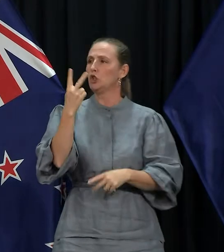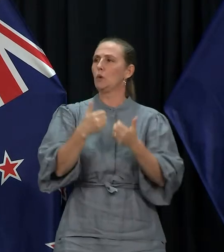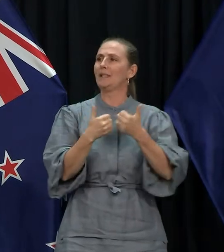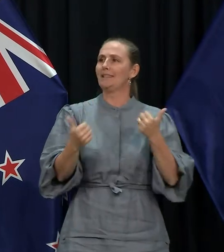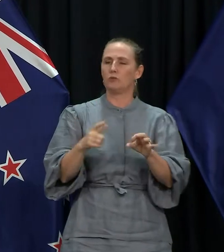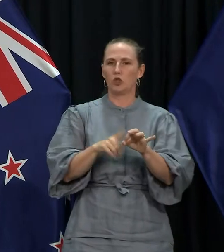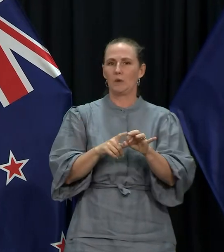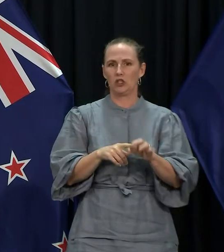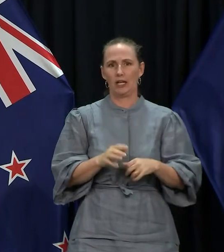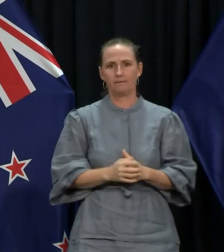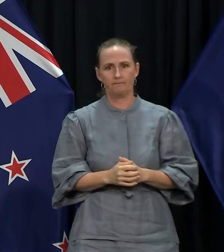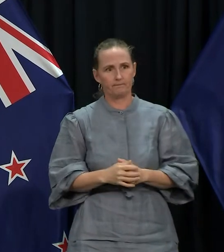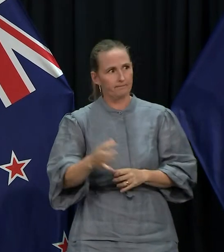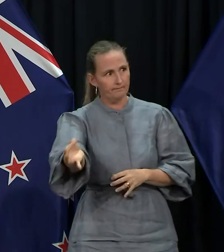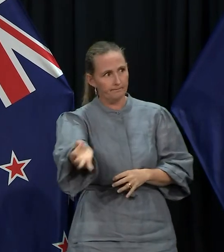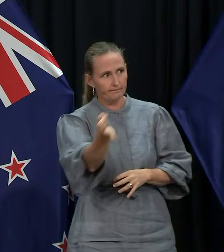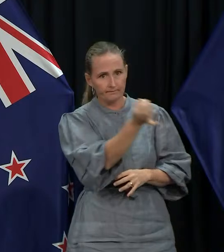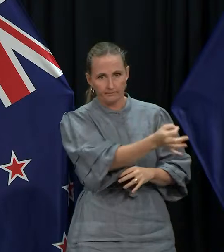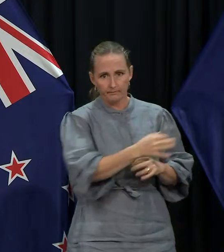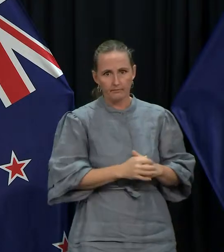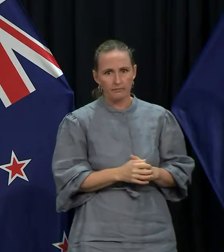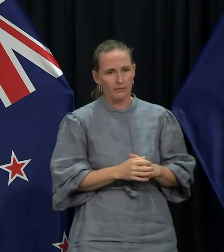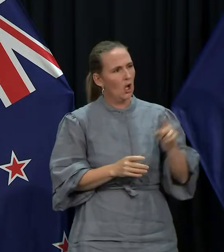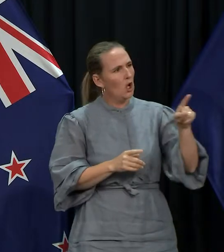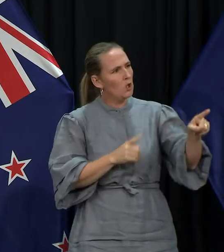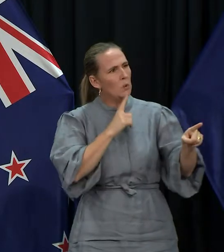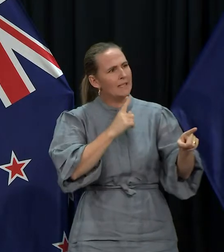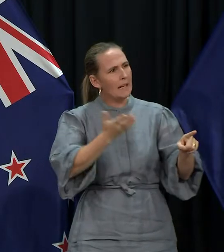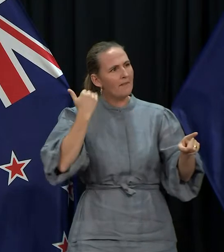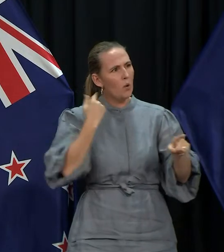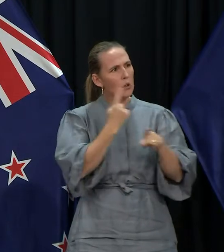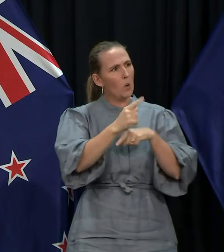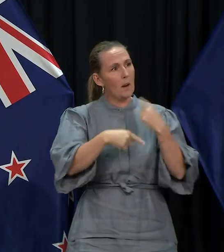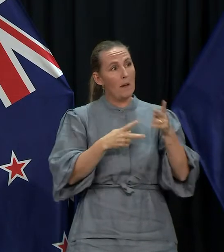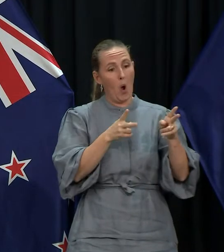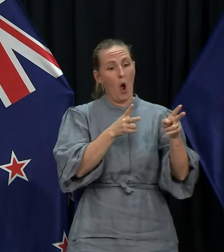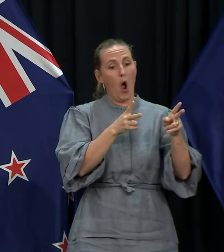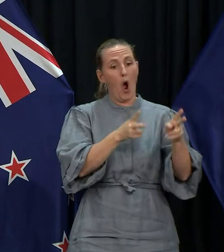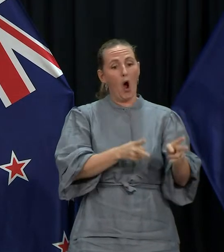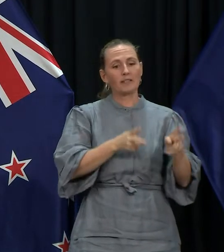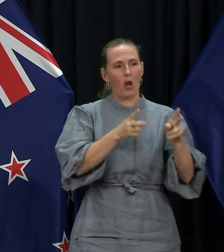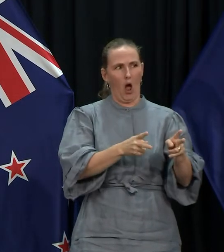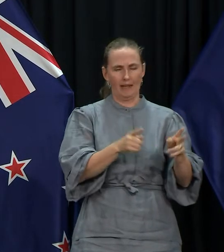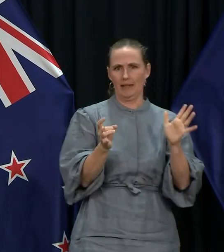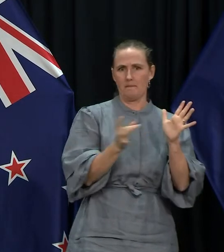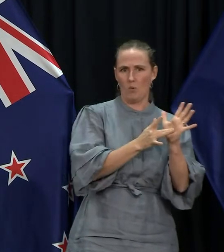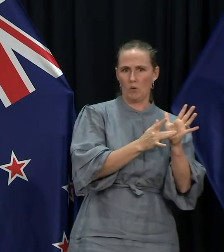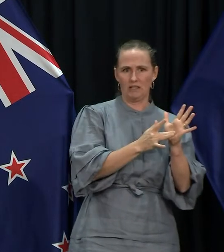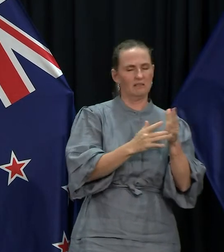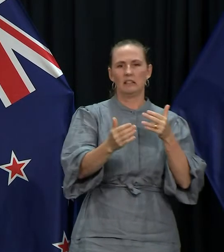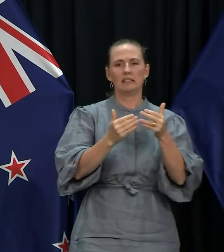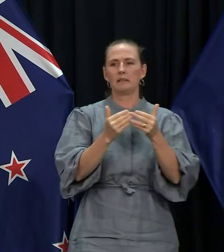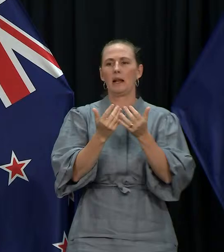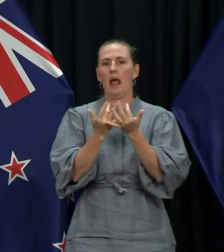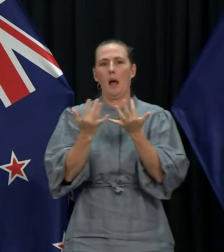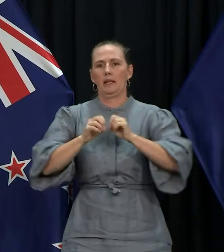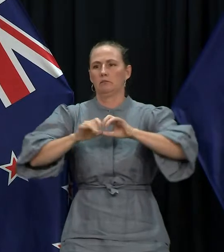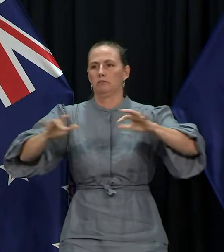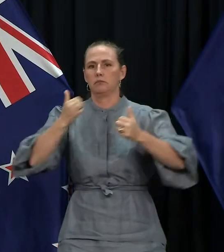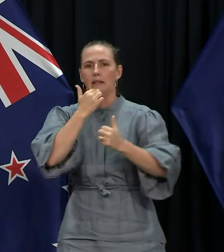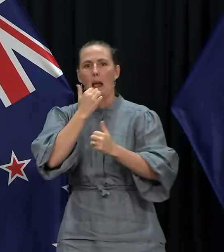You said to before that it's about hospitalisations you're looking at rather than cases to come down. There's just over